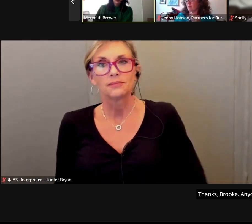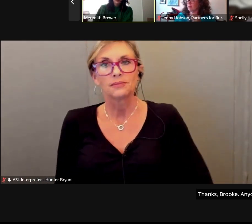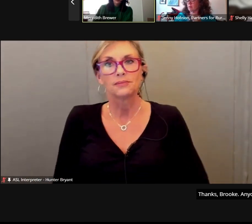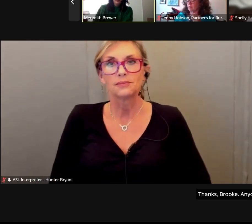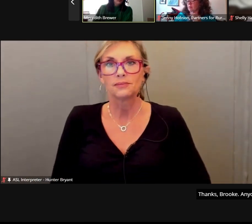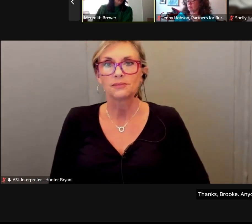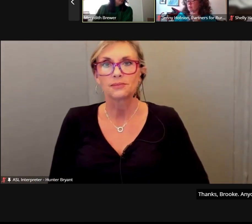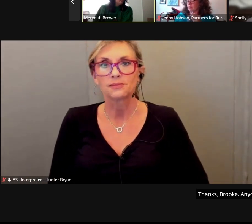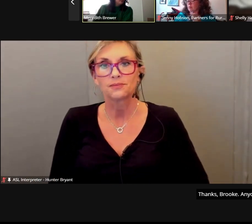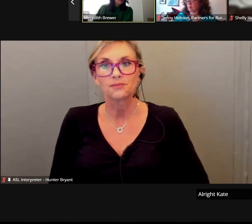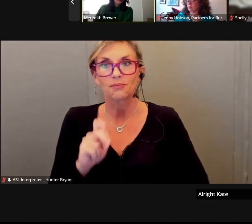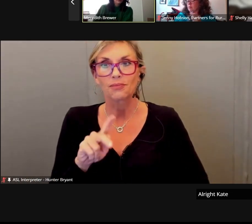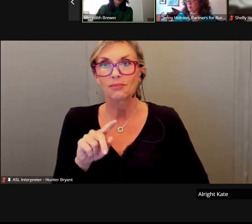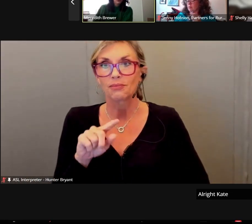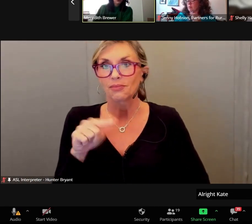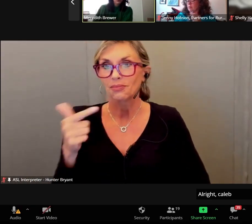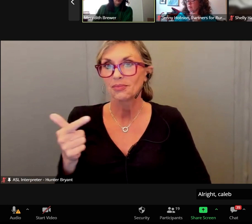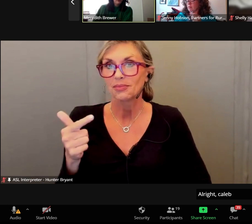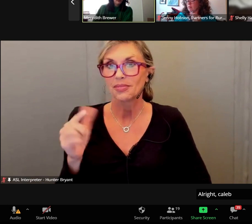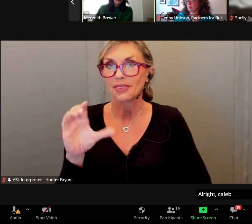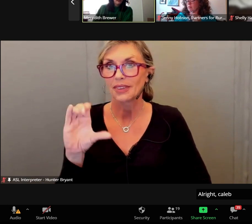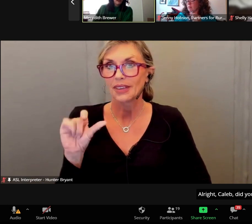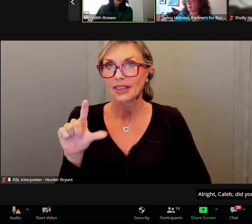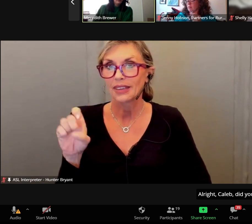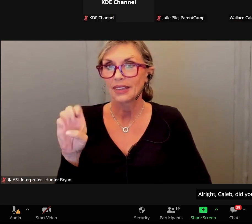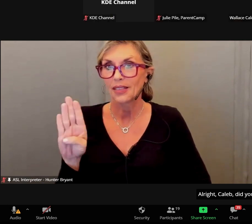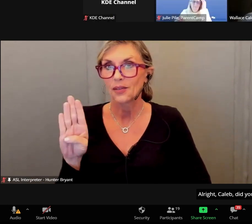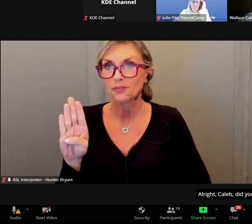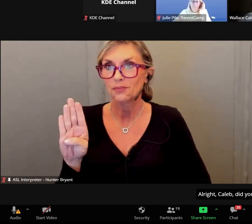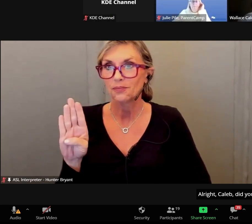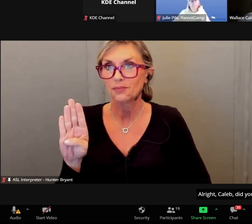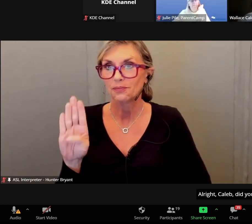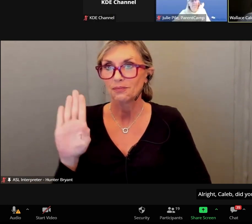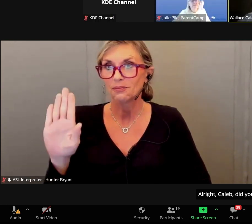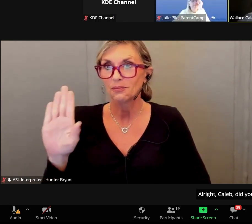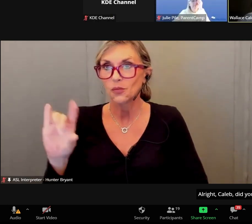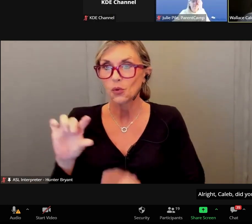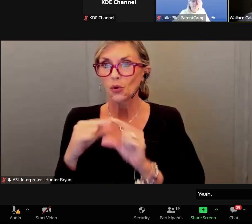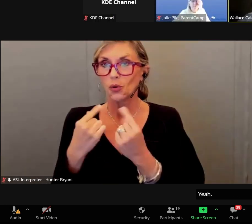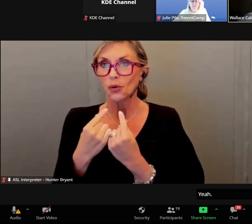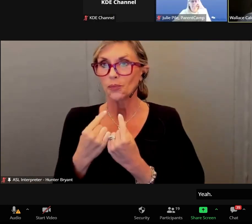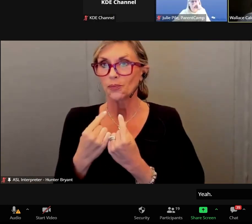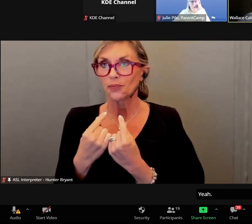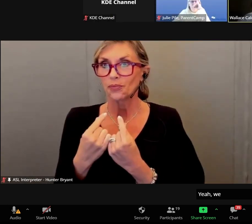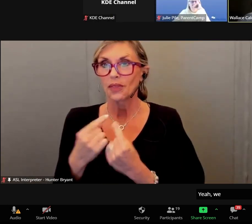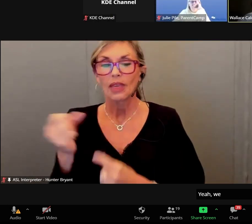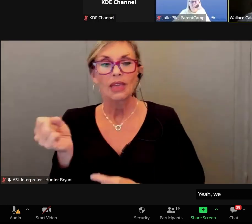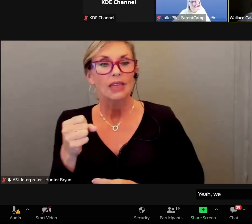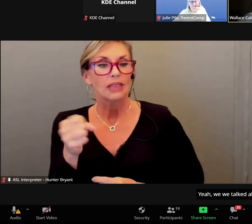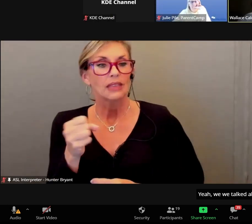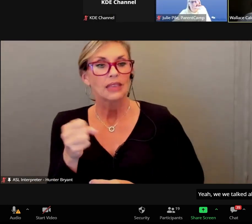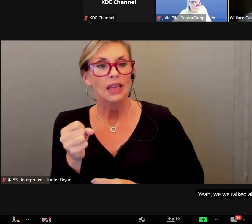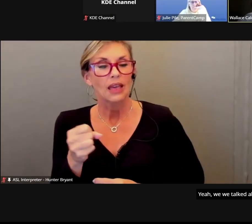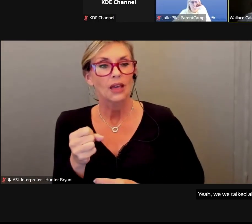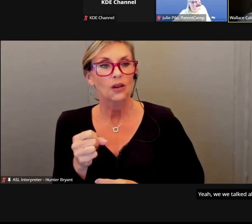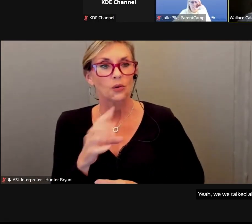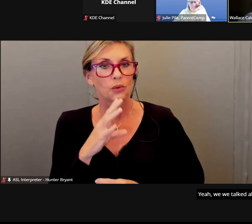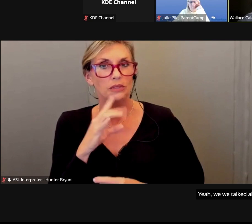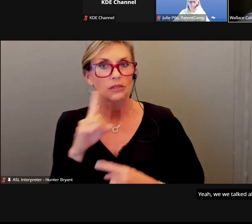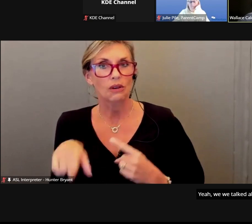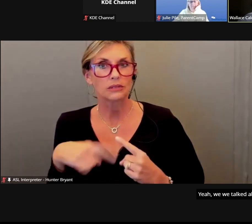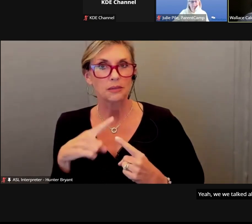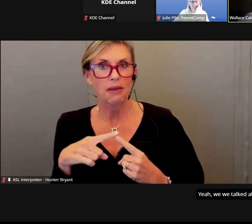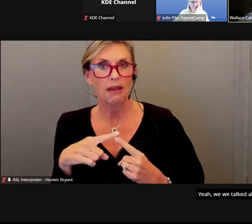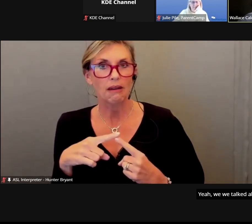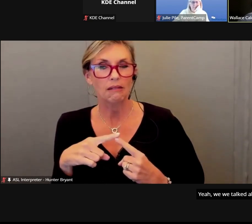All right, Caleb, did your group have anything to add? Yeah, we talked about, and I'll